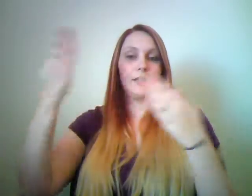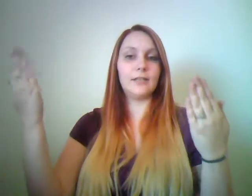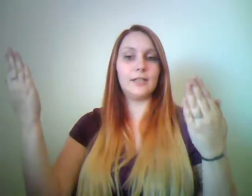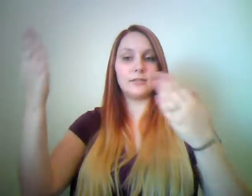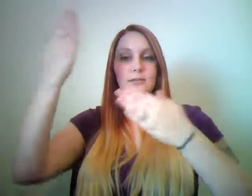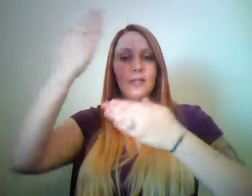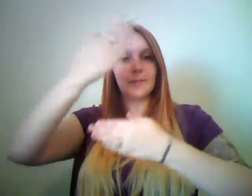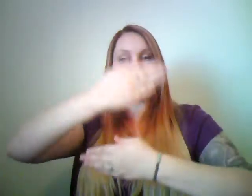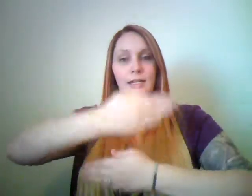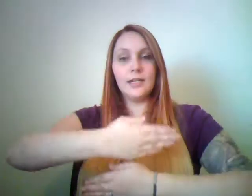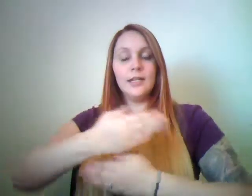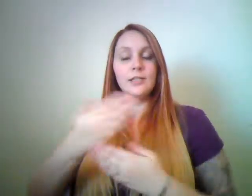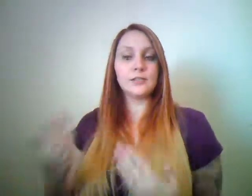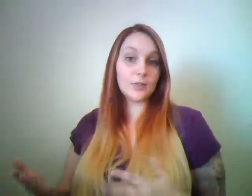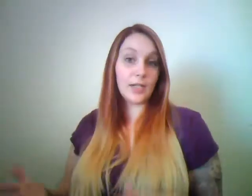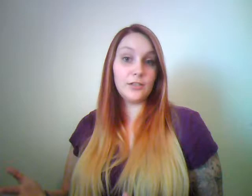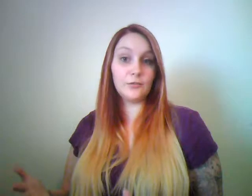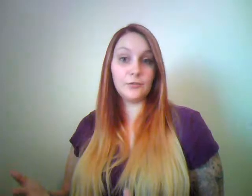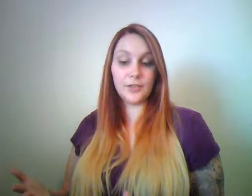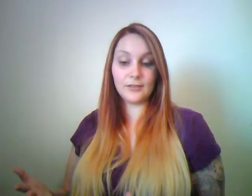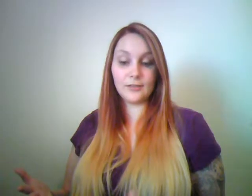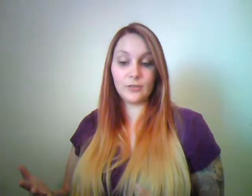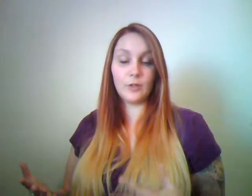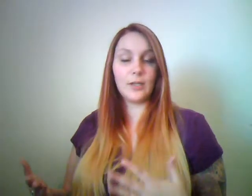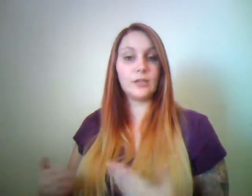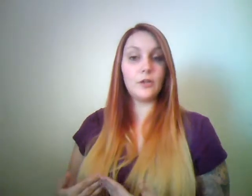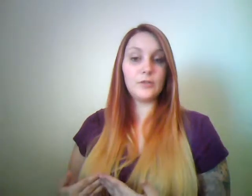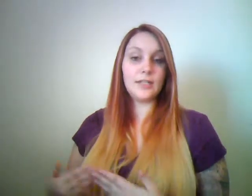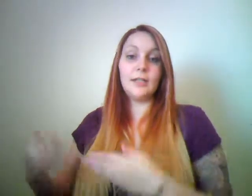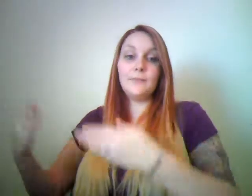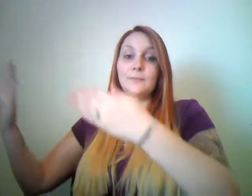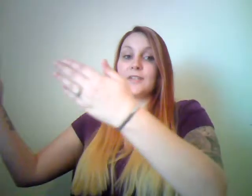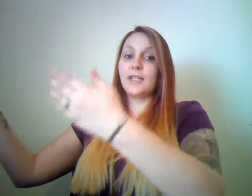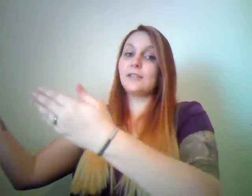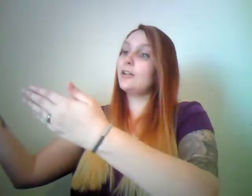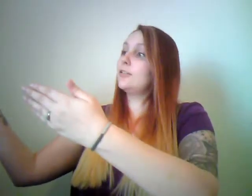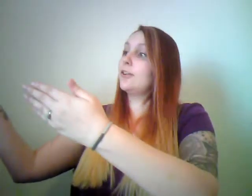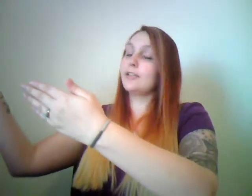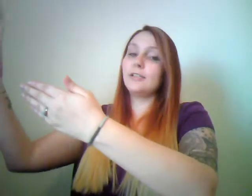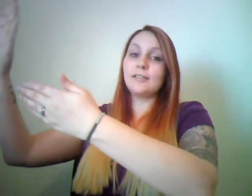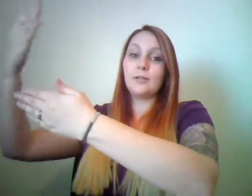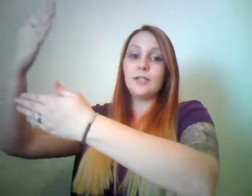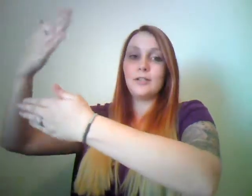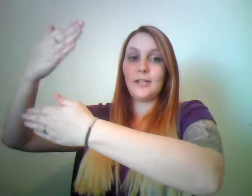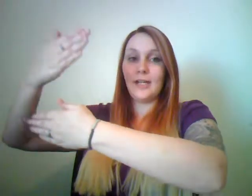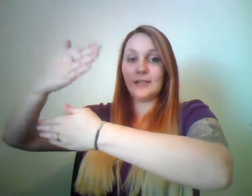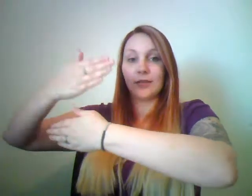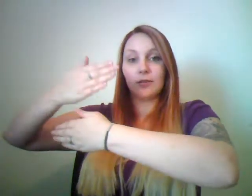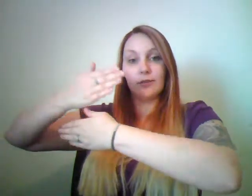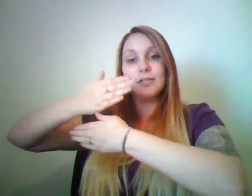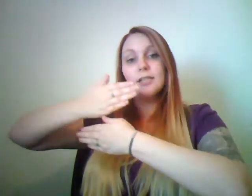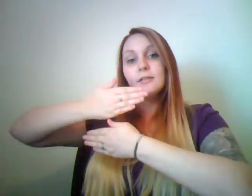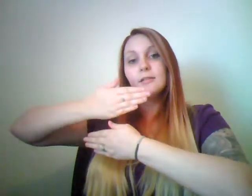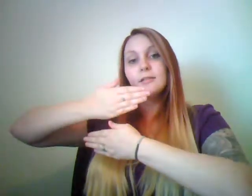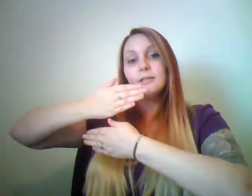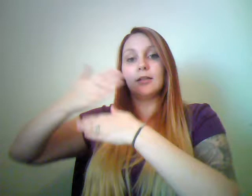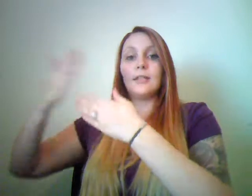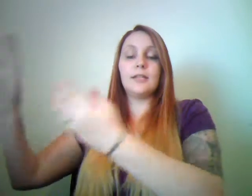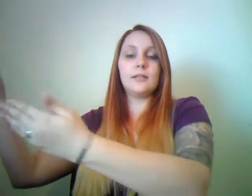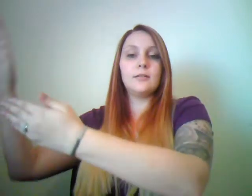lands on top, okay? So what I do for this, to show it closing in, I start darkness out here, and as I close it, I like